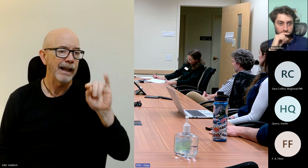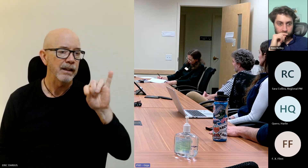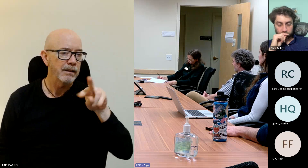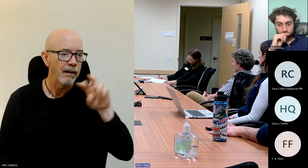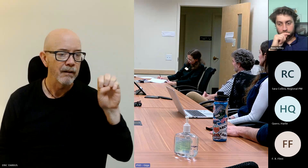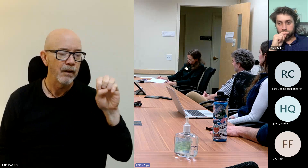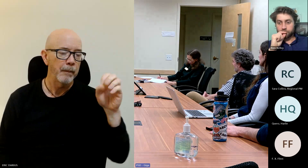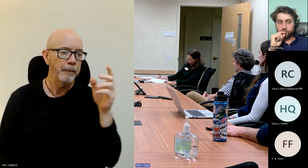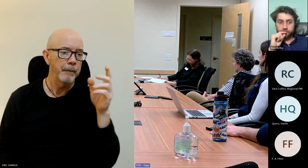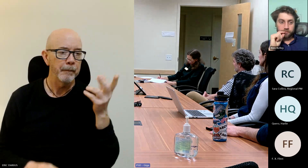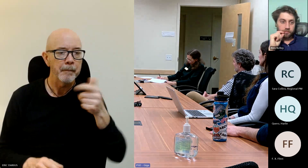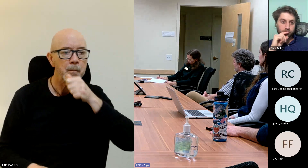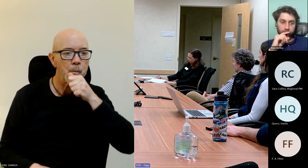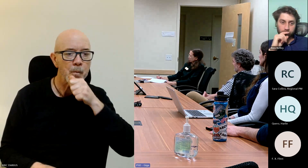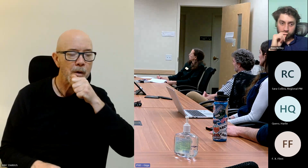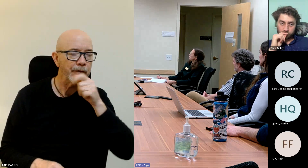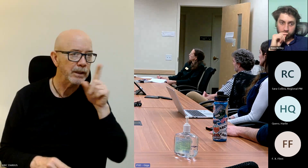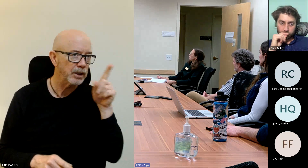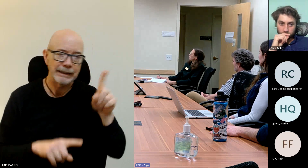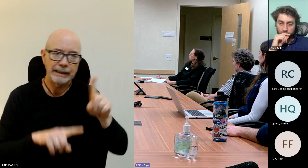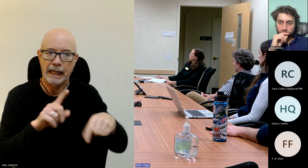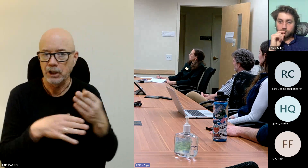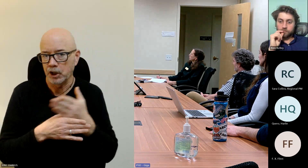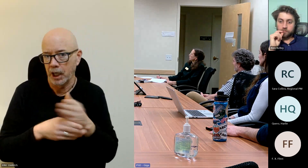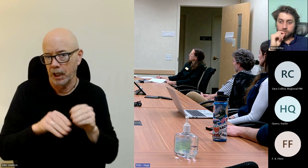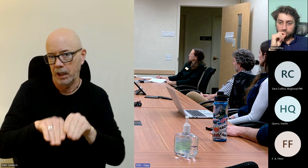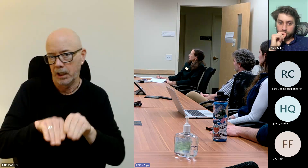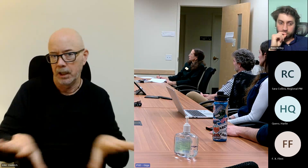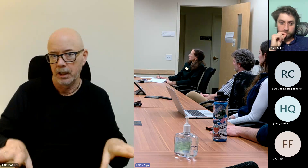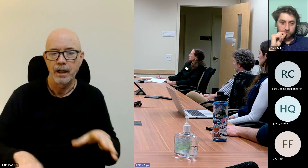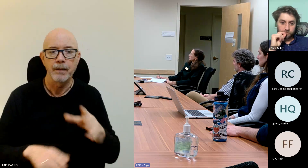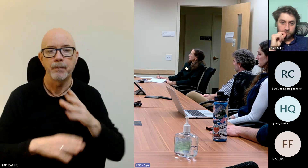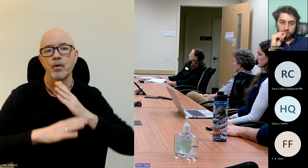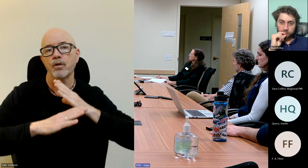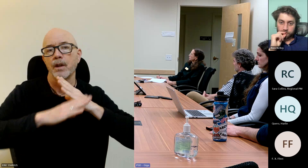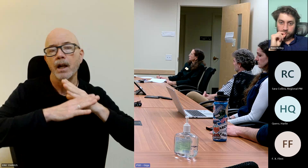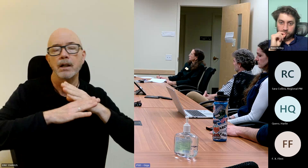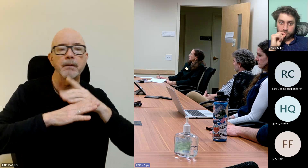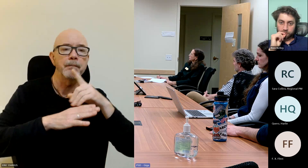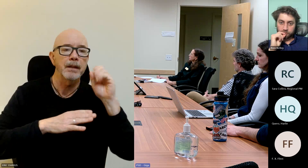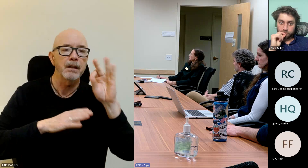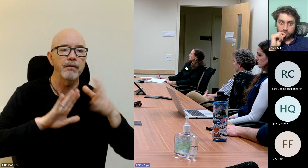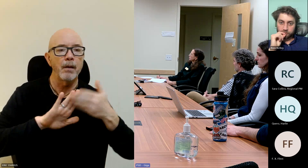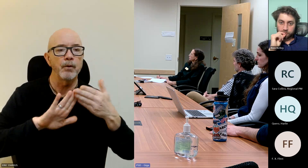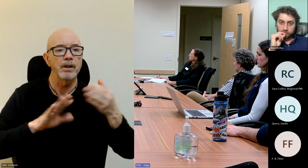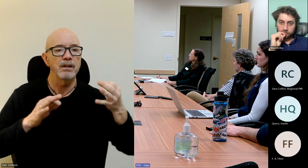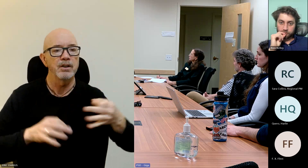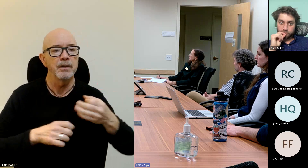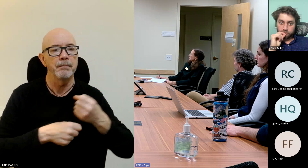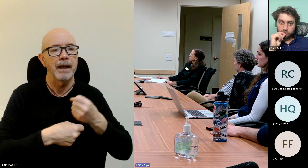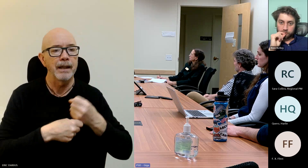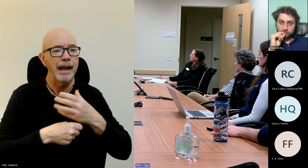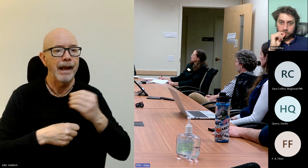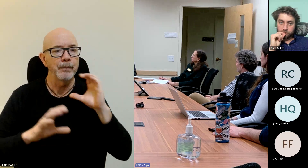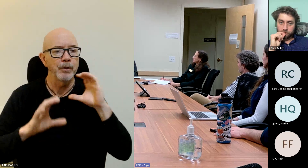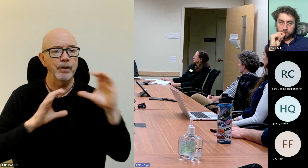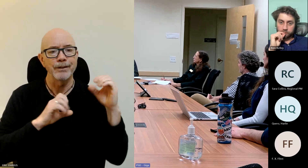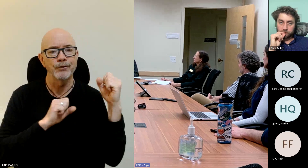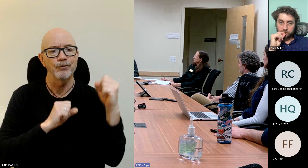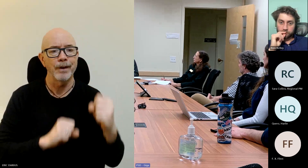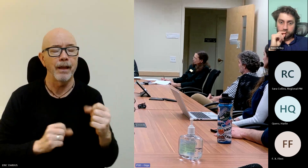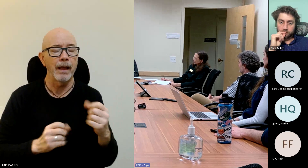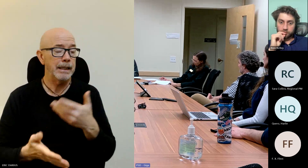policy development, advising the governor the record is protected on operational decision-making and communication strategy. Well, regardless of whether